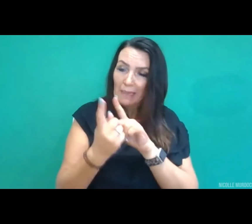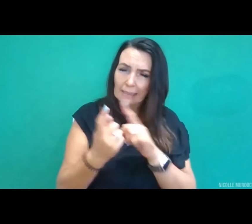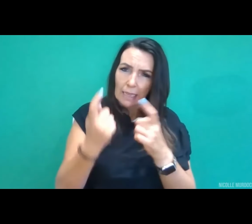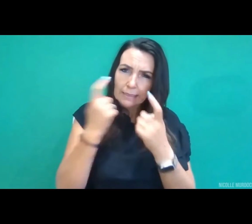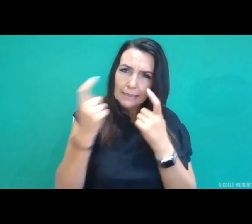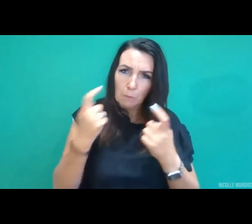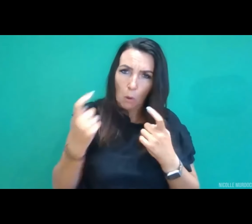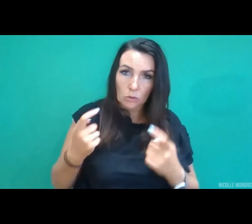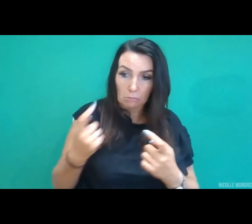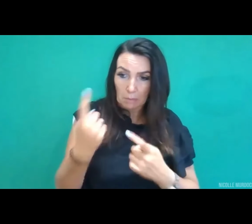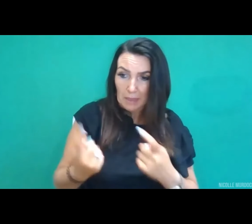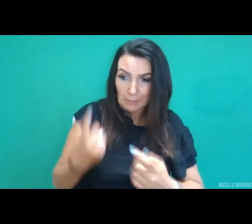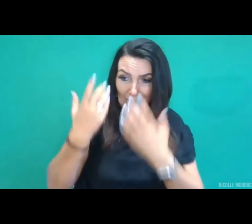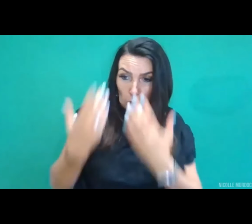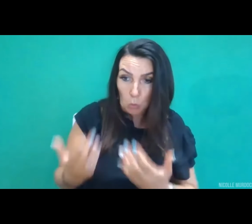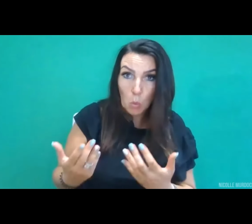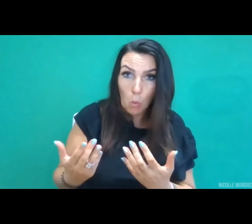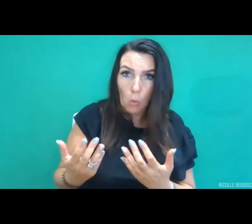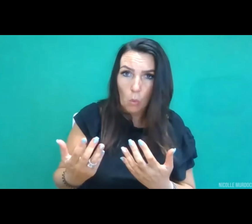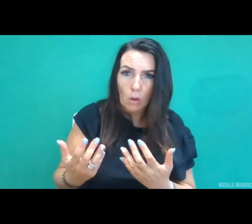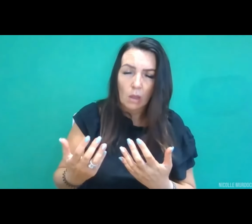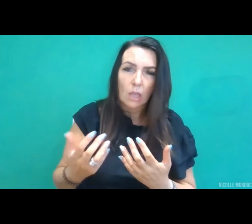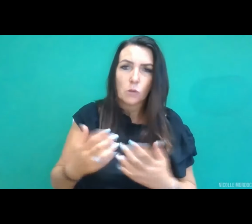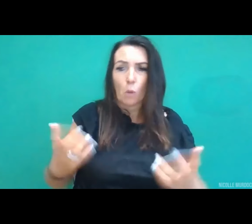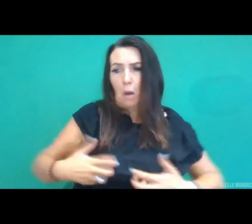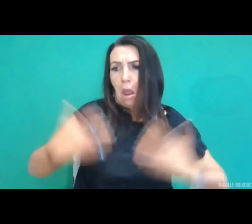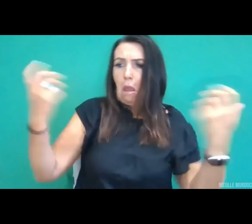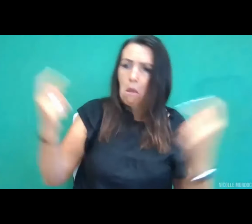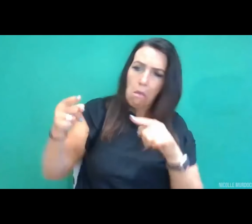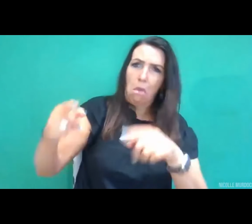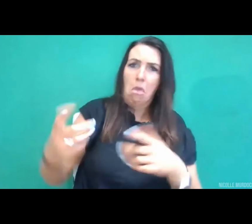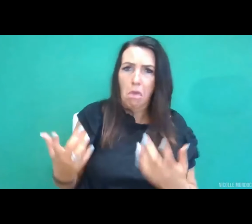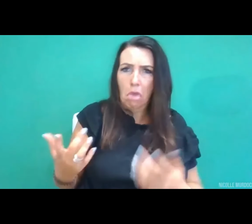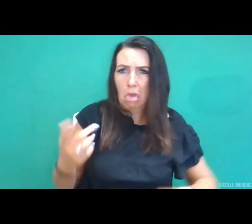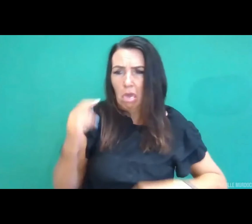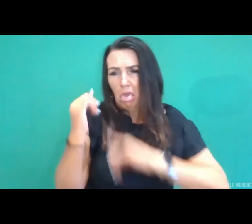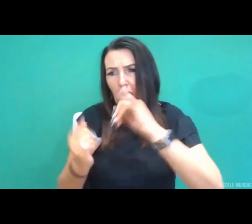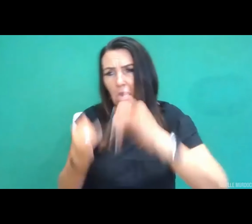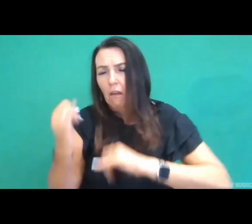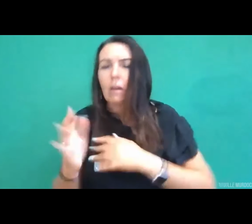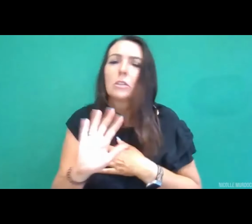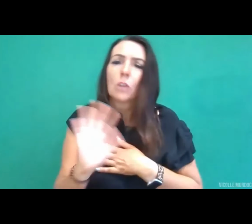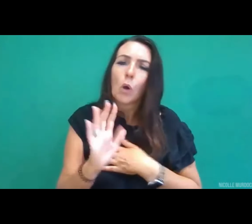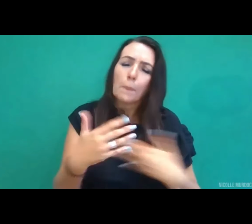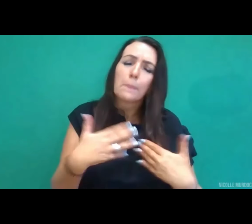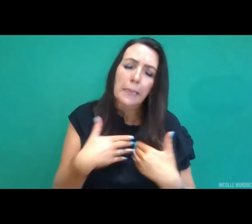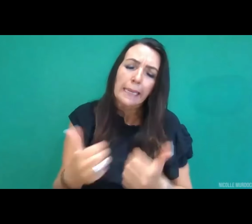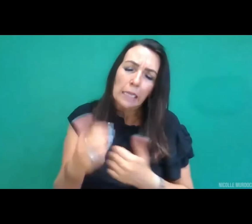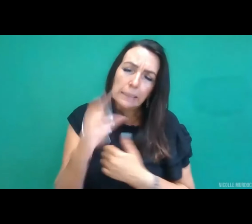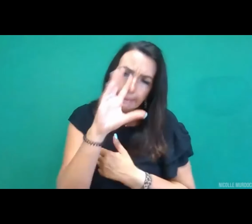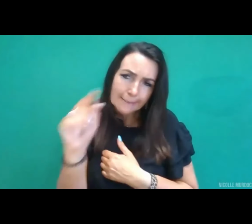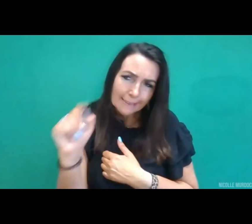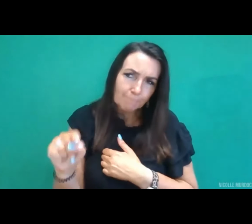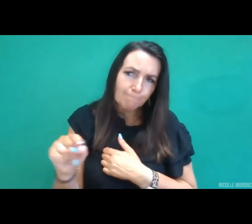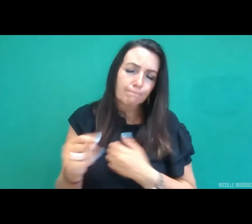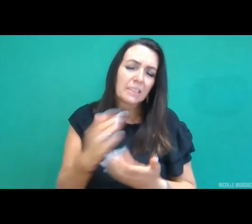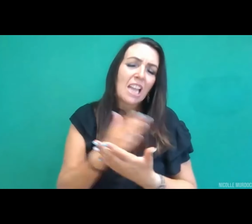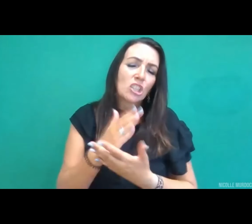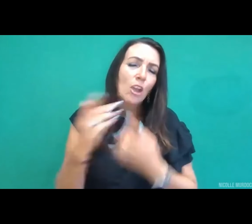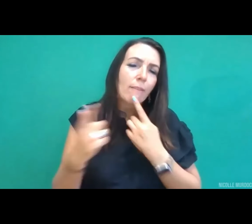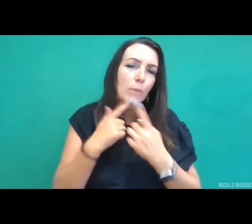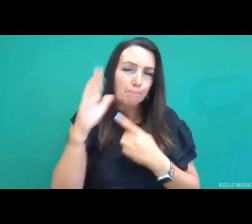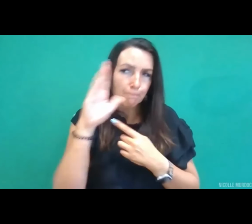of them, it's not about being outraged and it's not about attacking that person, it's about being kind. It's about sharing information.